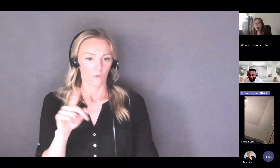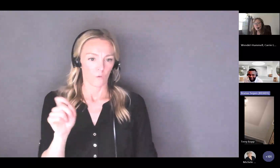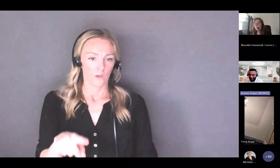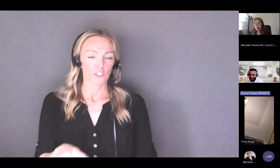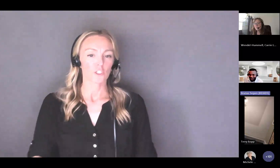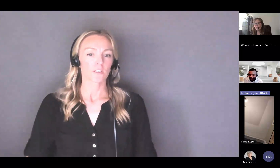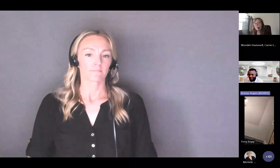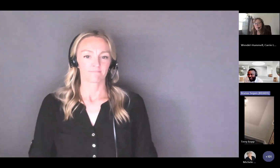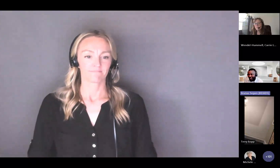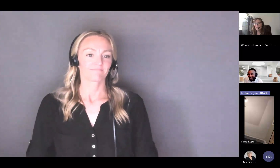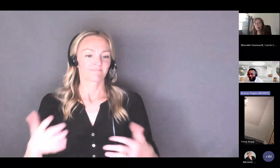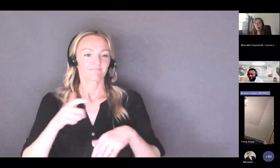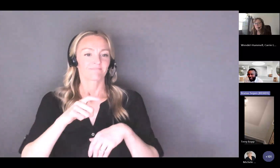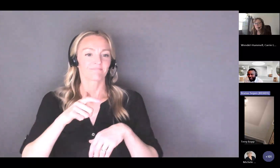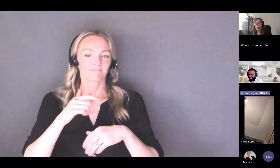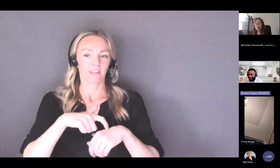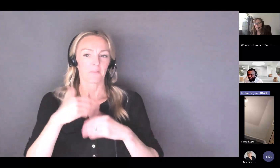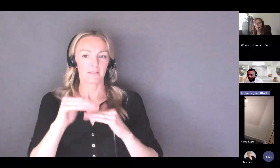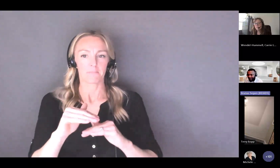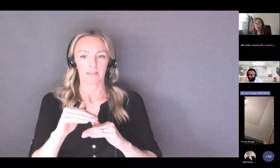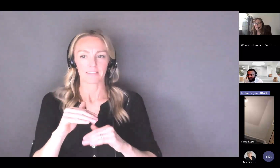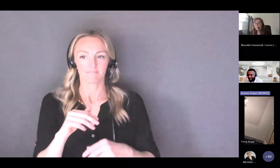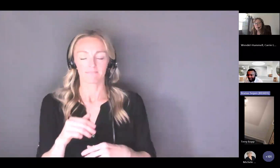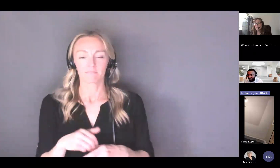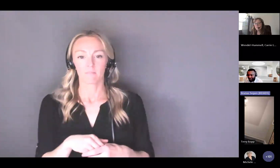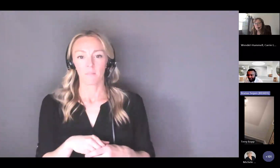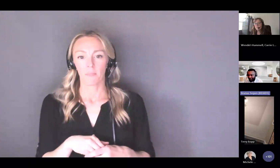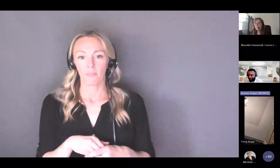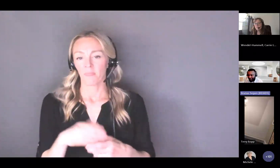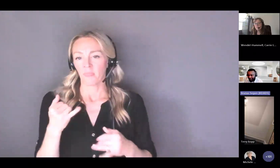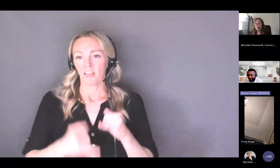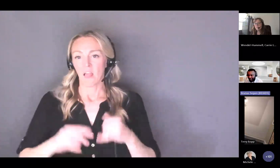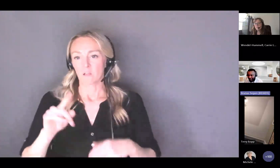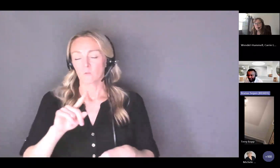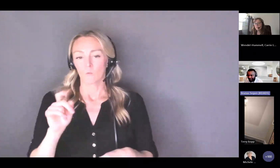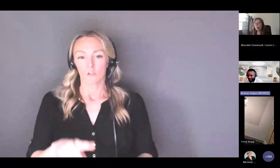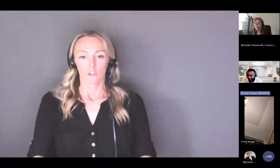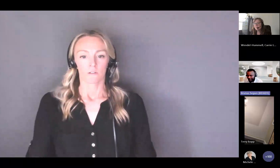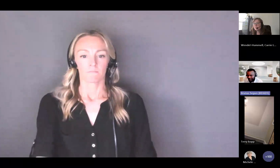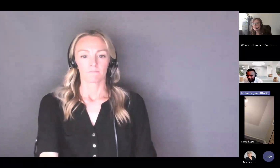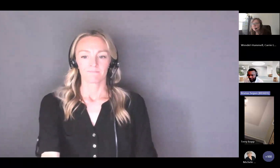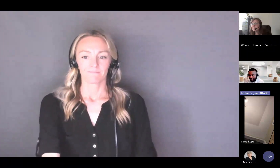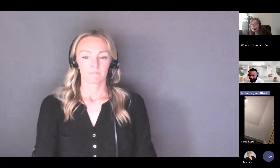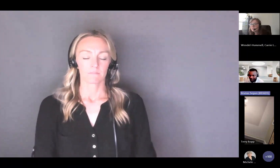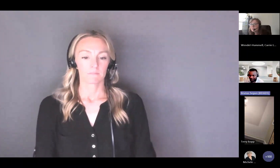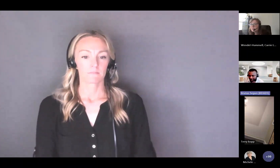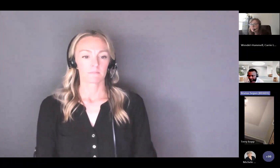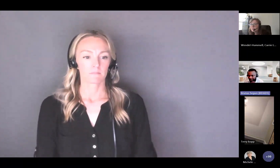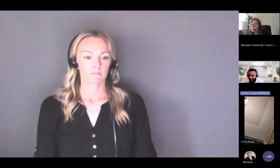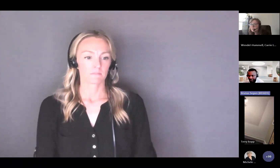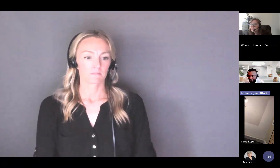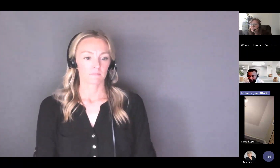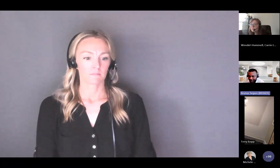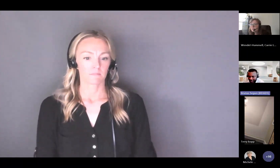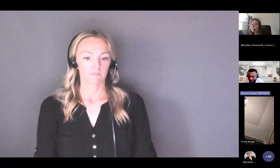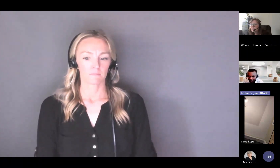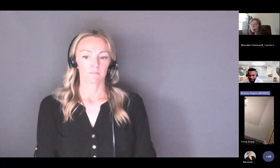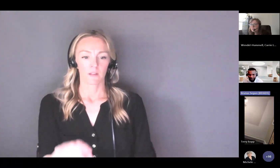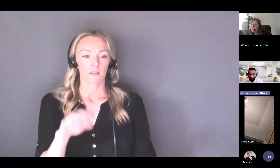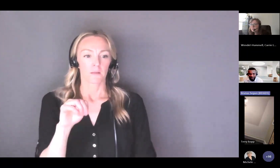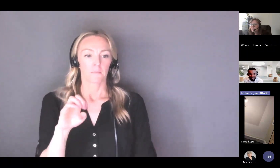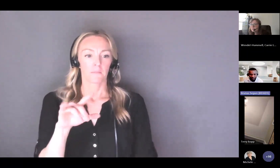unfortunately, due to time constraint. But let's take that, maybe our last question from Melissa Westcott. Can you come off